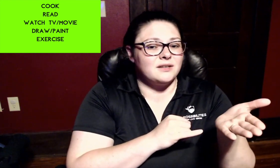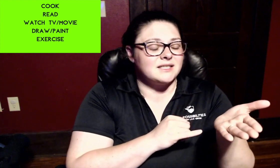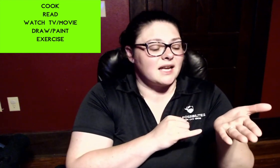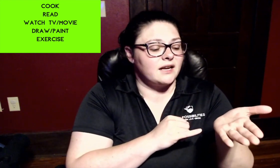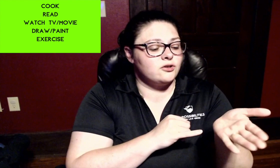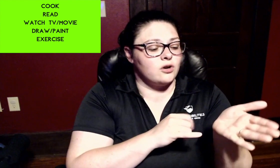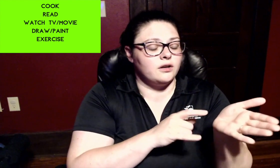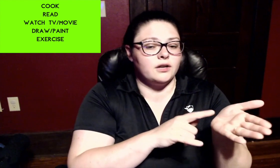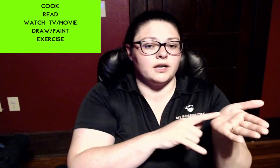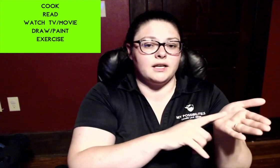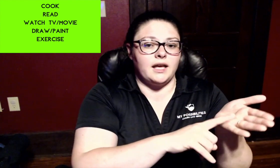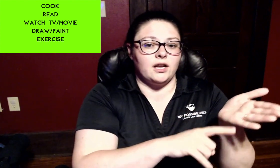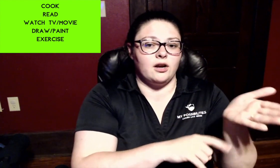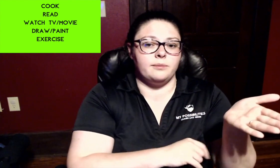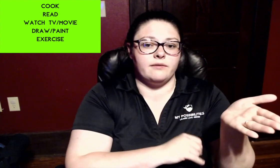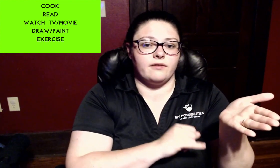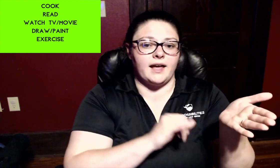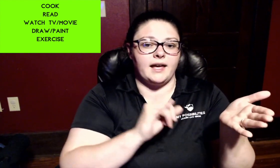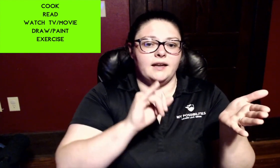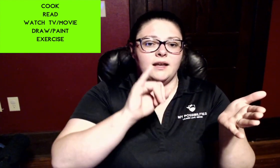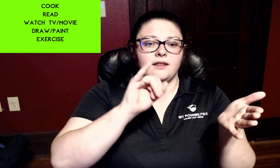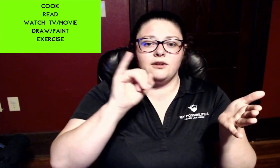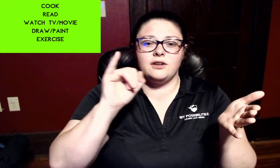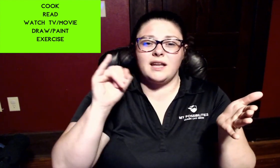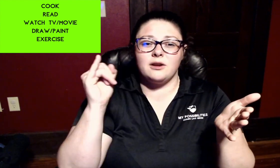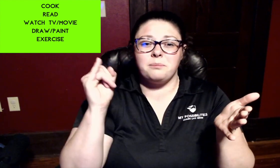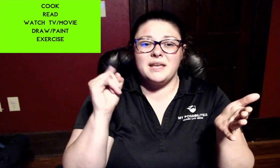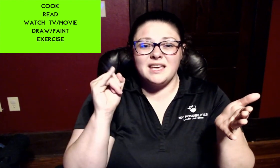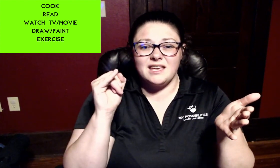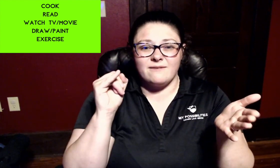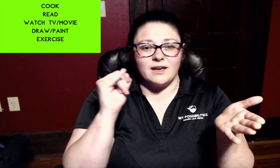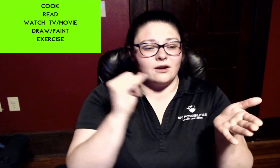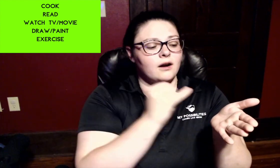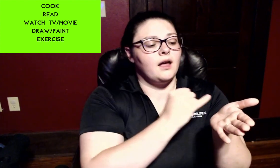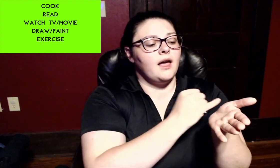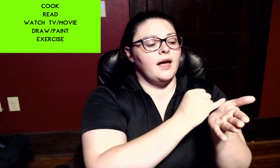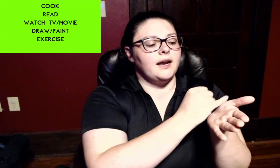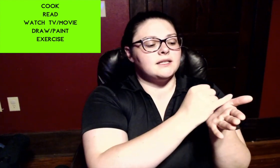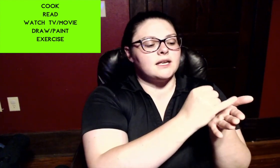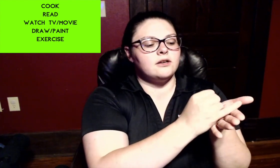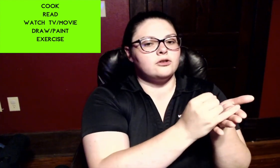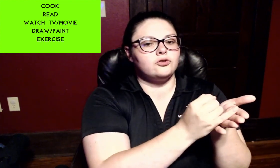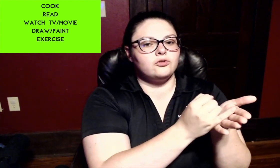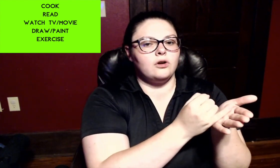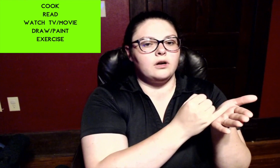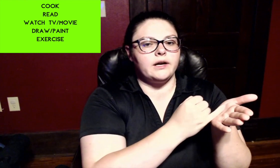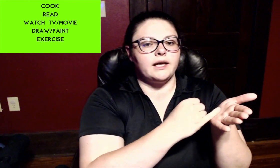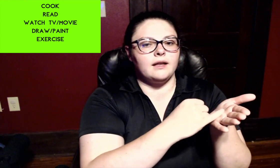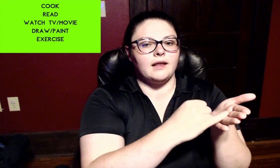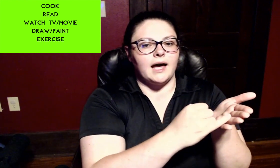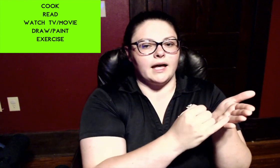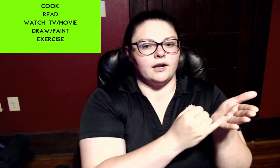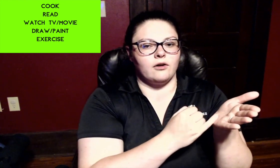sign draw, you're going to take an open flat hand, and then you're going to take your pinky finger, and it's like you're drawing a line across your